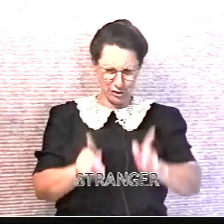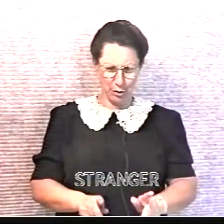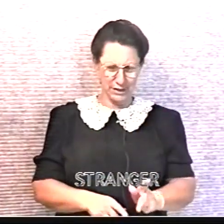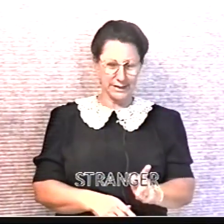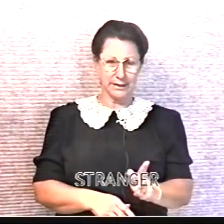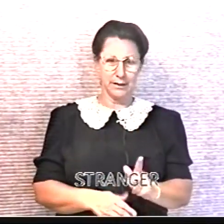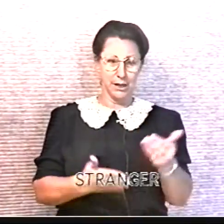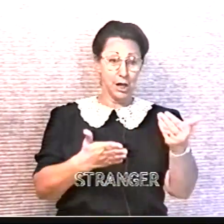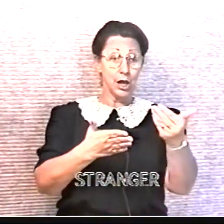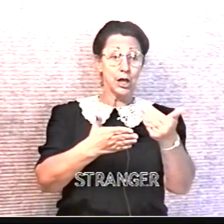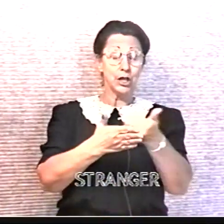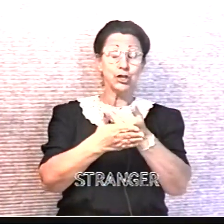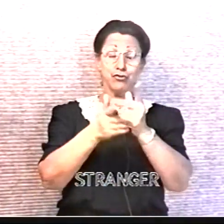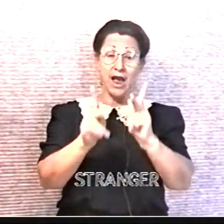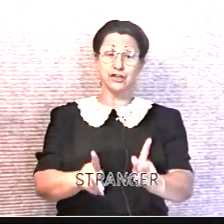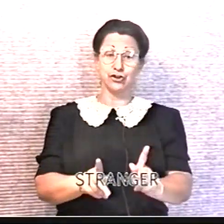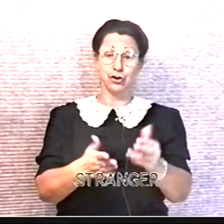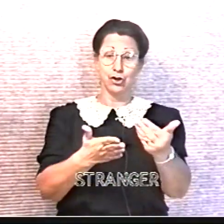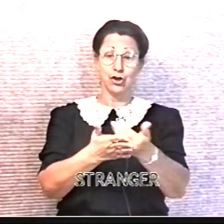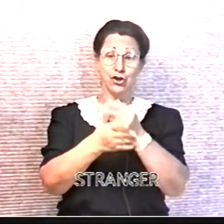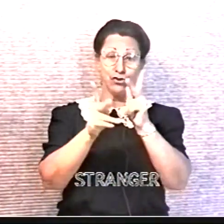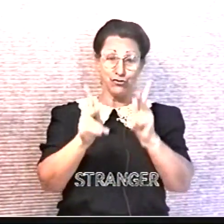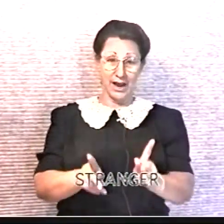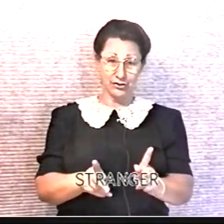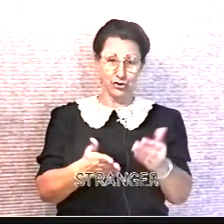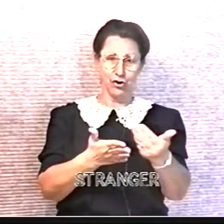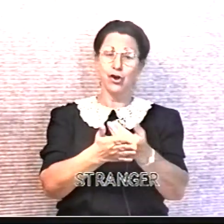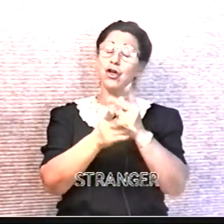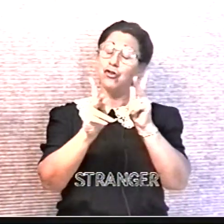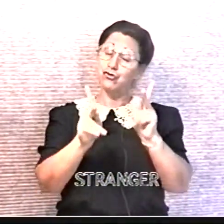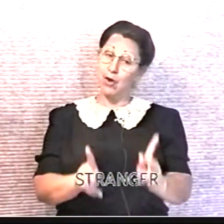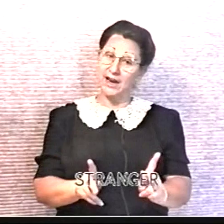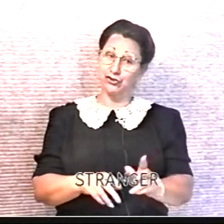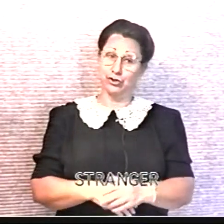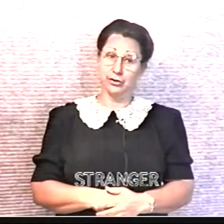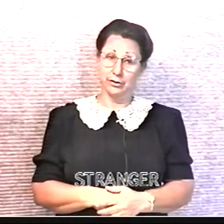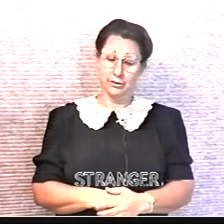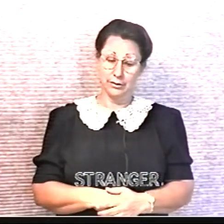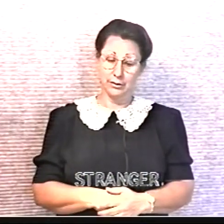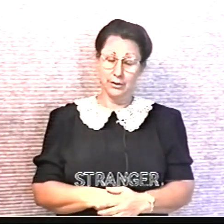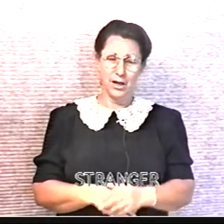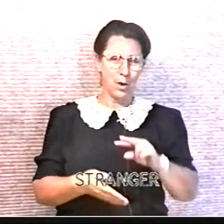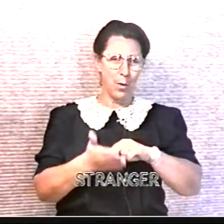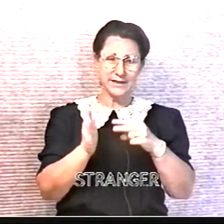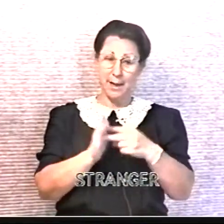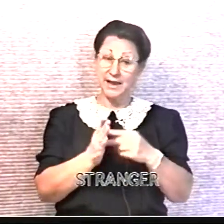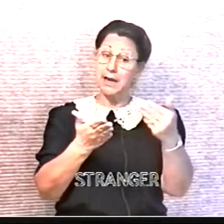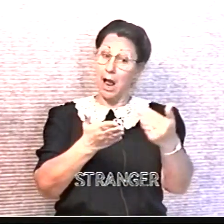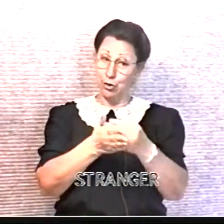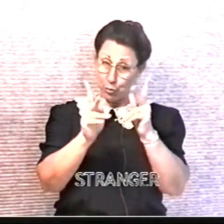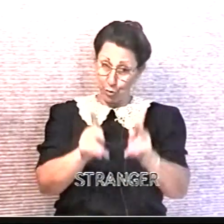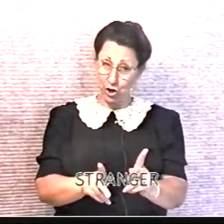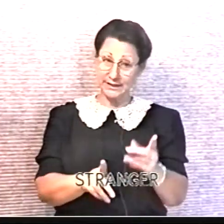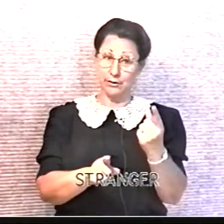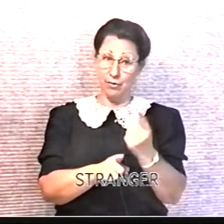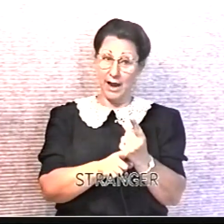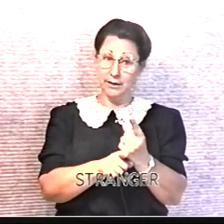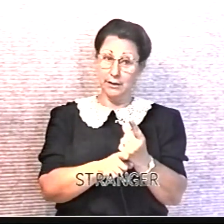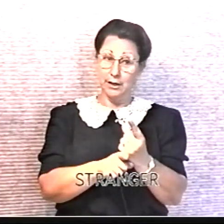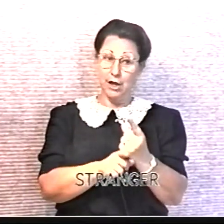person. Stranger, stranger, stranger. What's that mean? A new person, right? You've